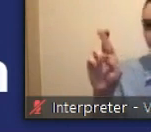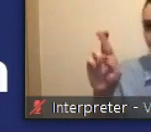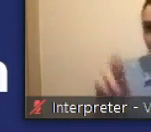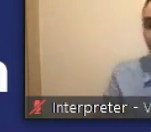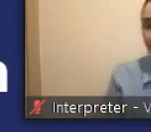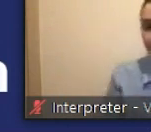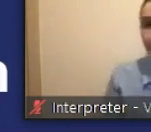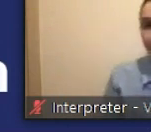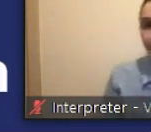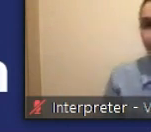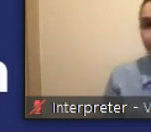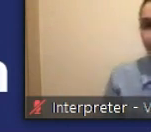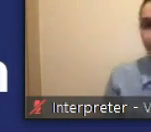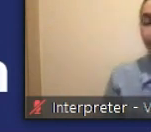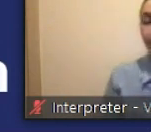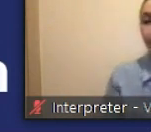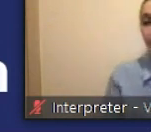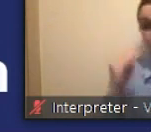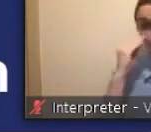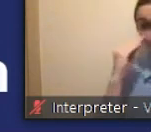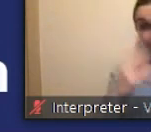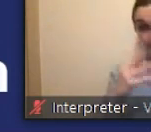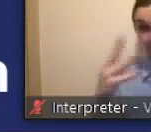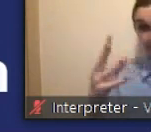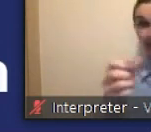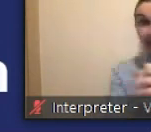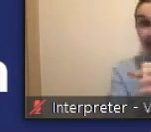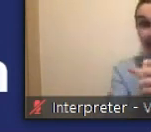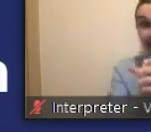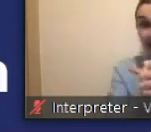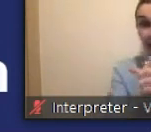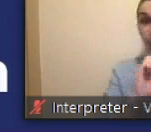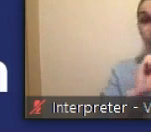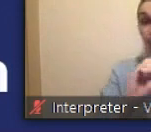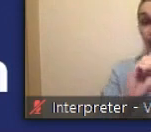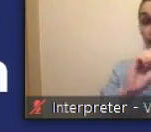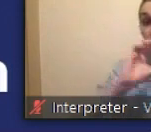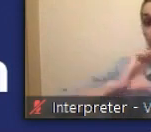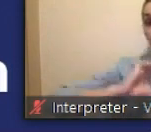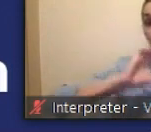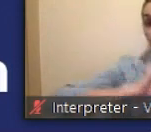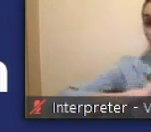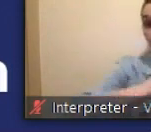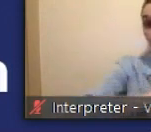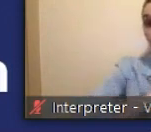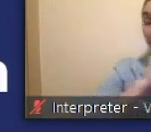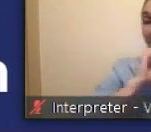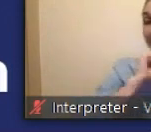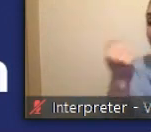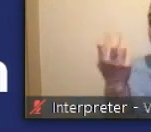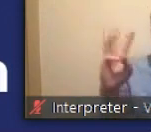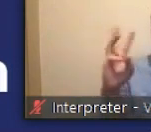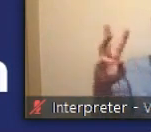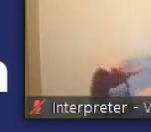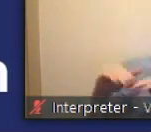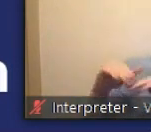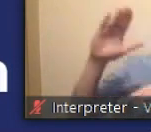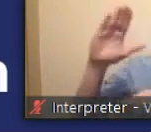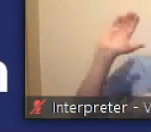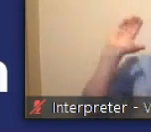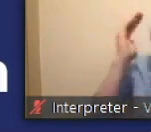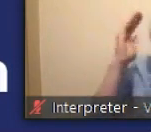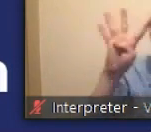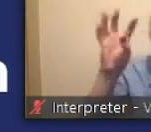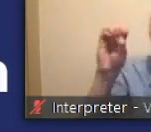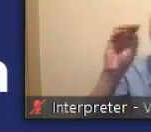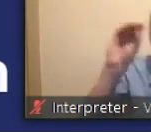Coloradans over 16, 46% of them have gotten their booster. We just recently sent out a text